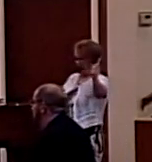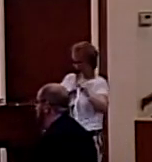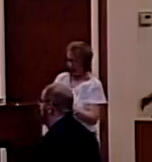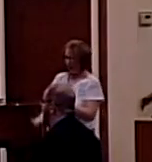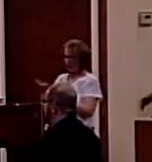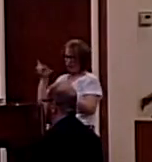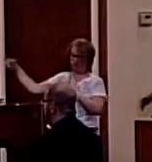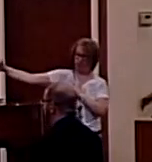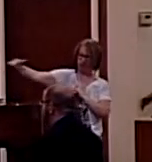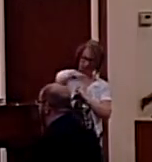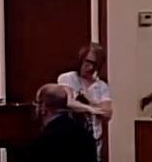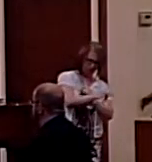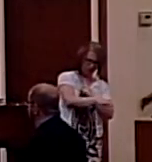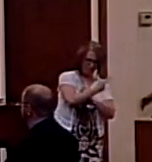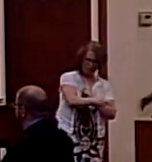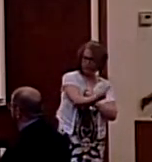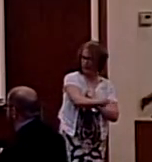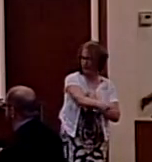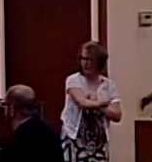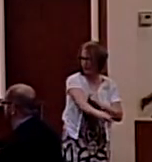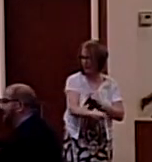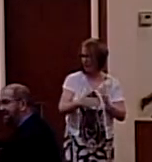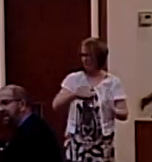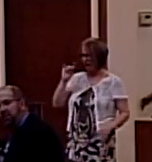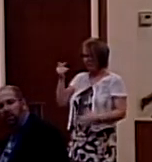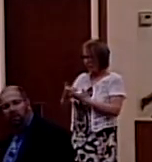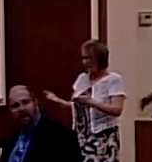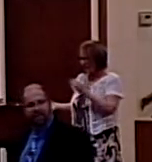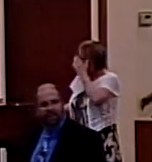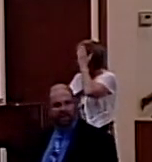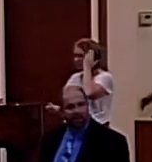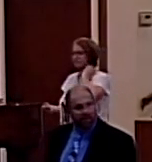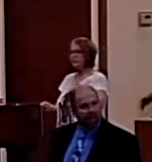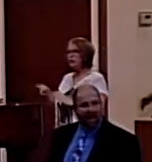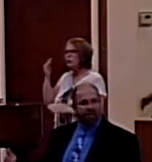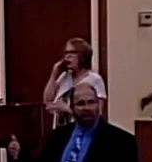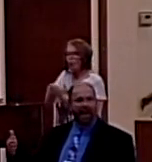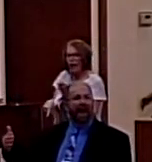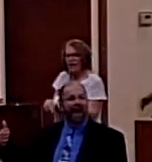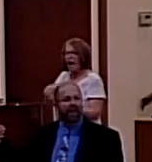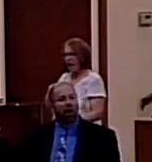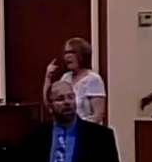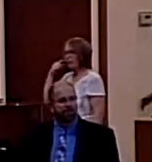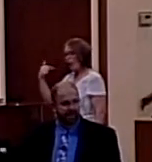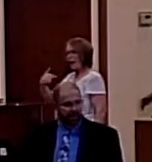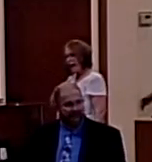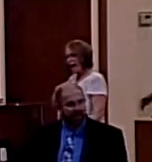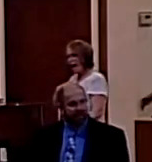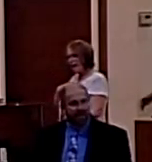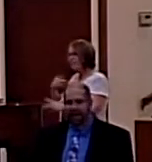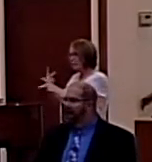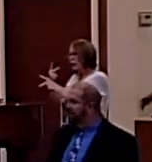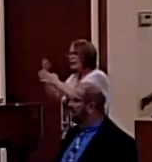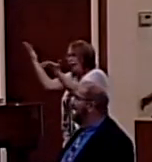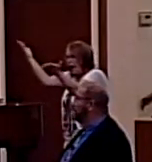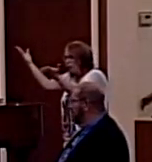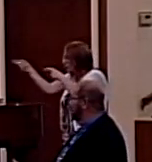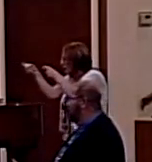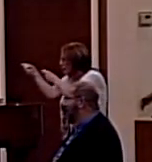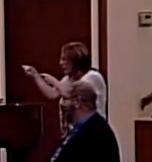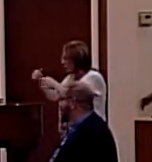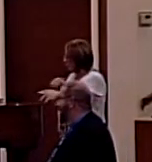boom, rolls over. My first thing thought is simply this is, you know what? You know, I thought I had it all figured out, and I figured